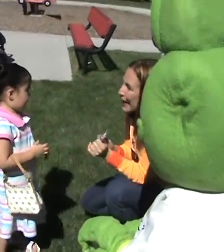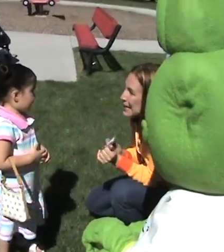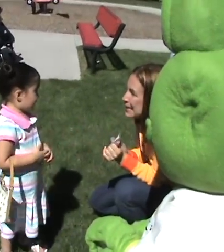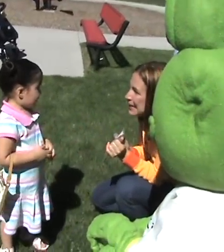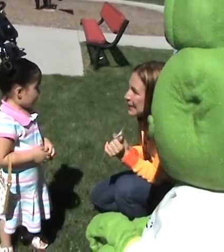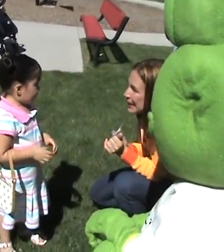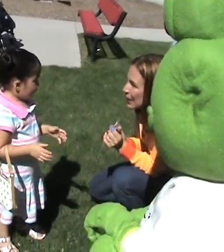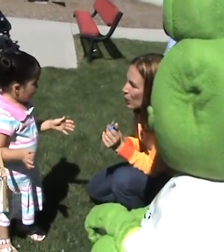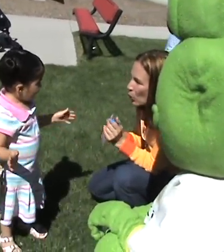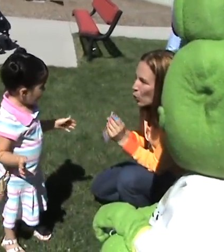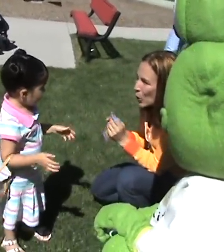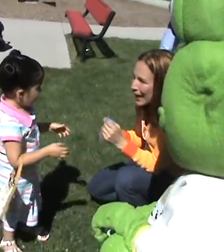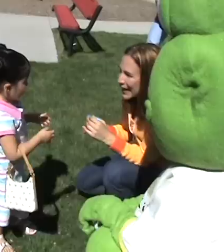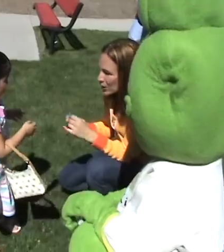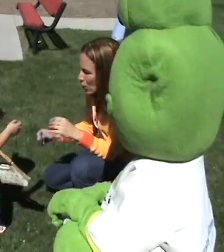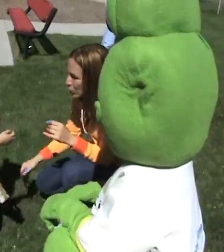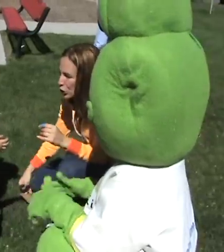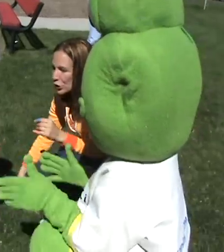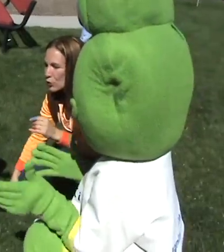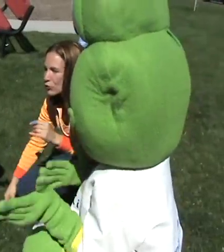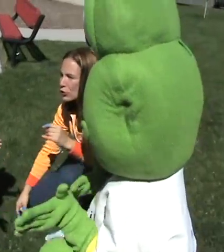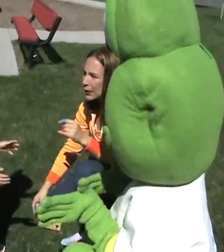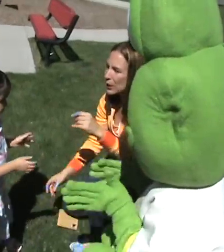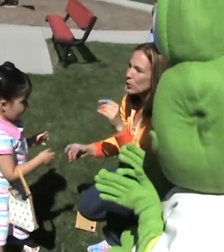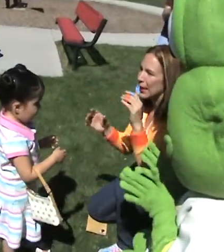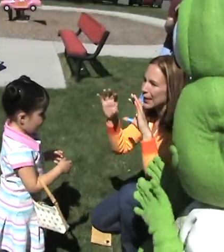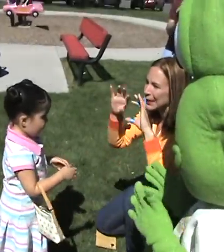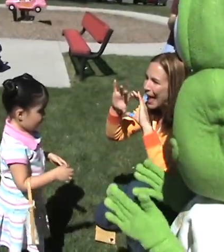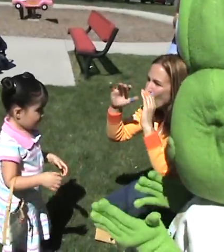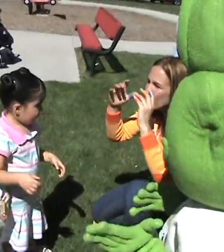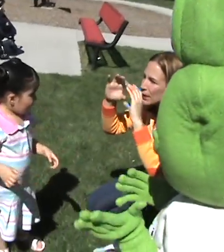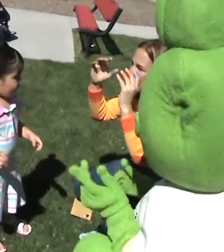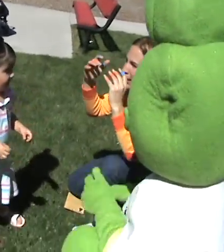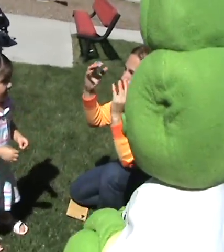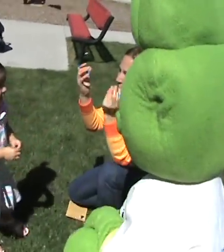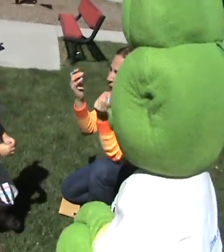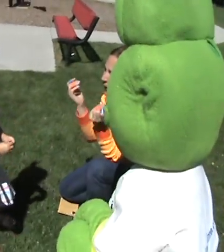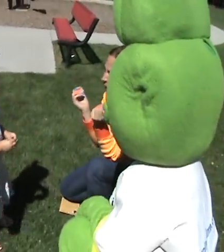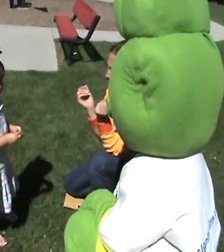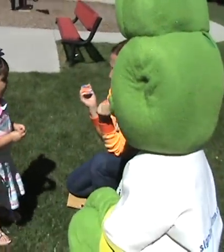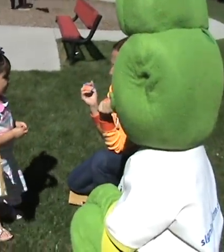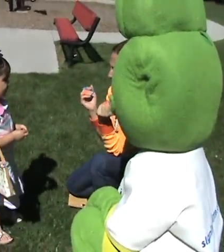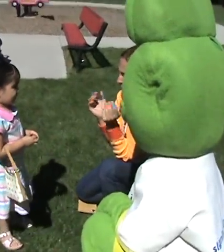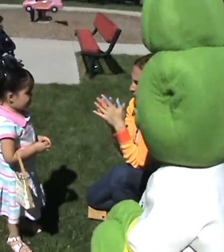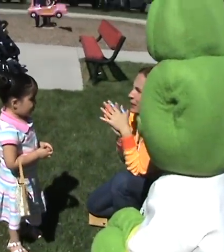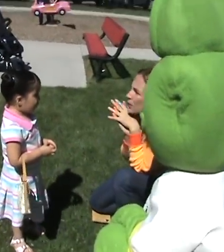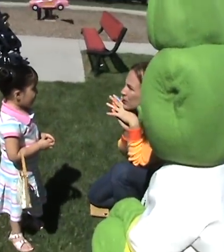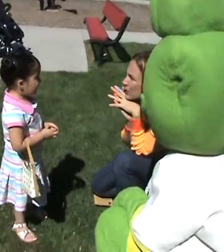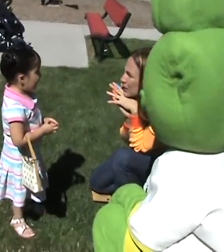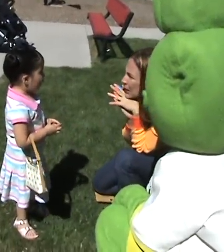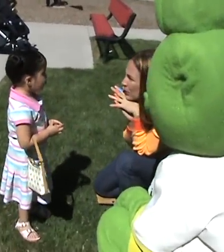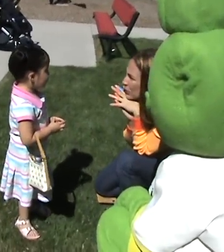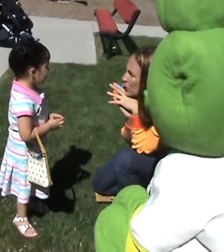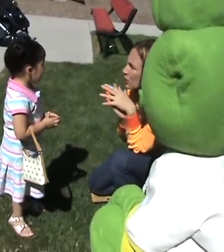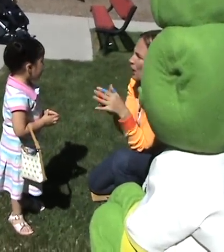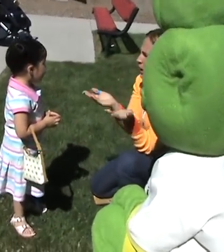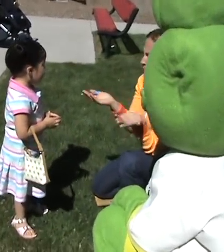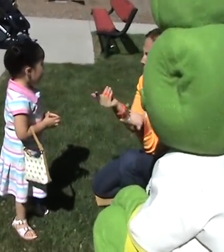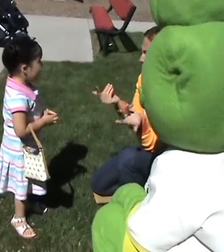wind? Oh, you're so good. Can you sign cloud? Hopkins is showing me how to sign